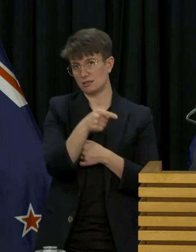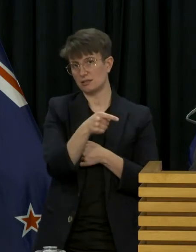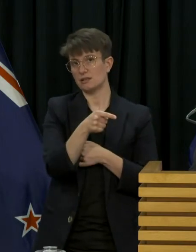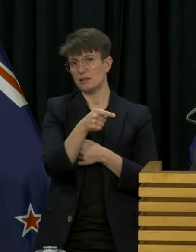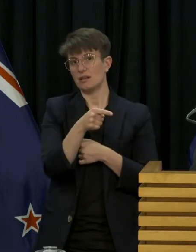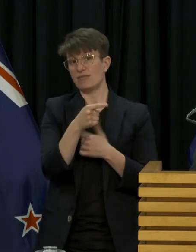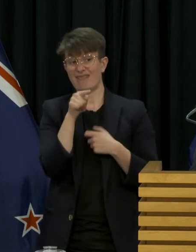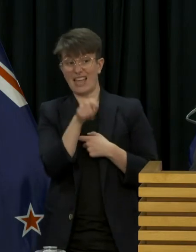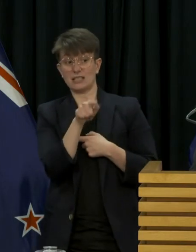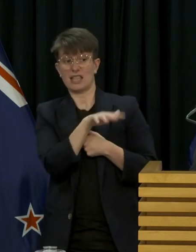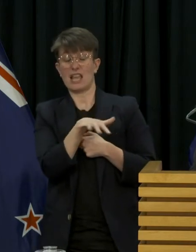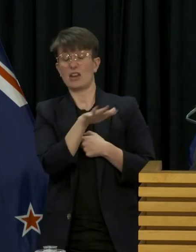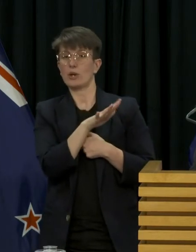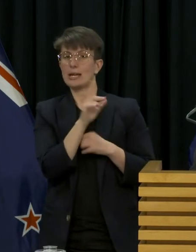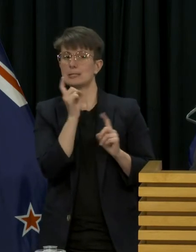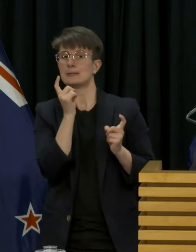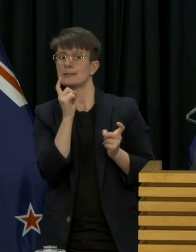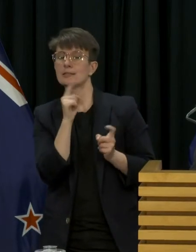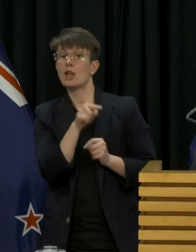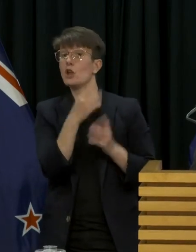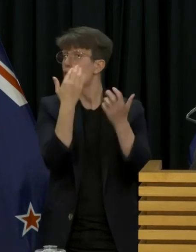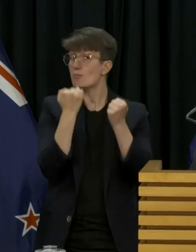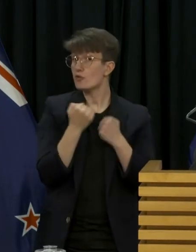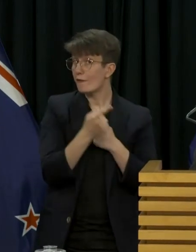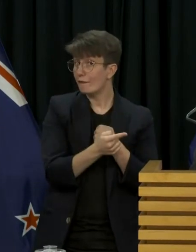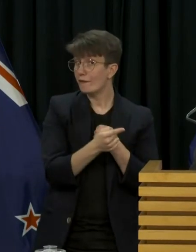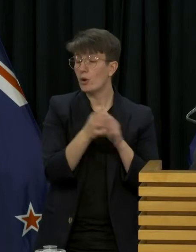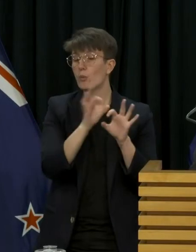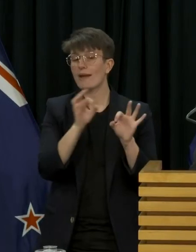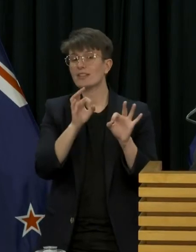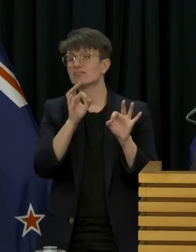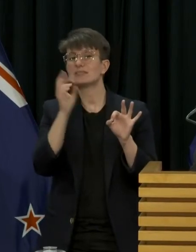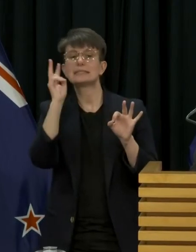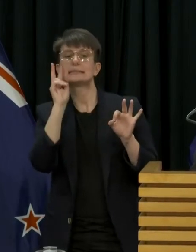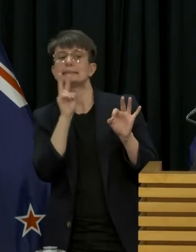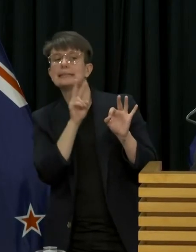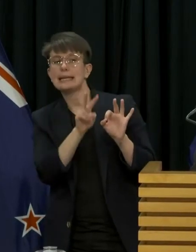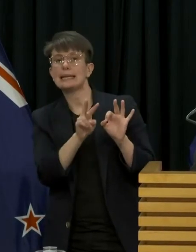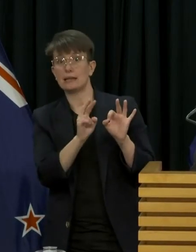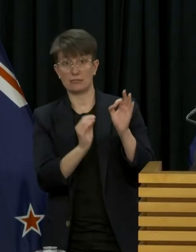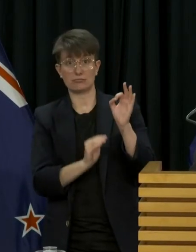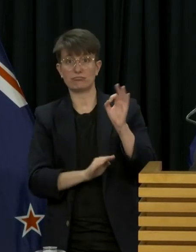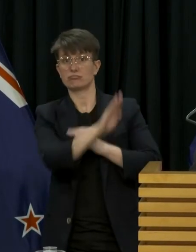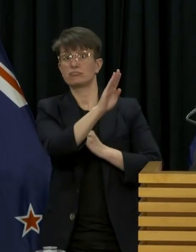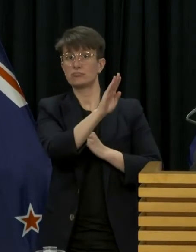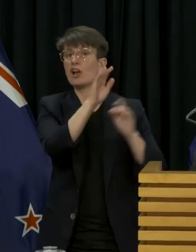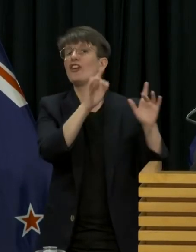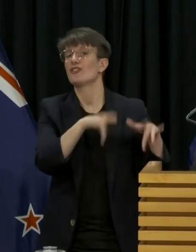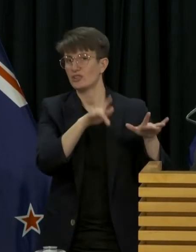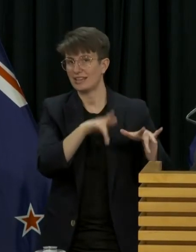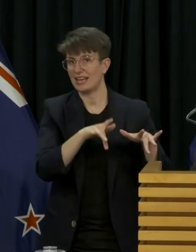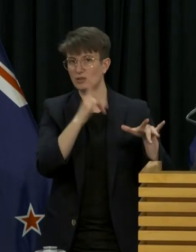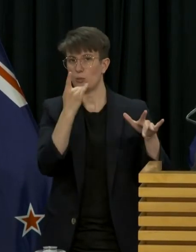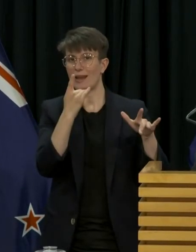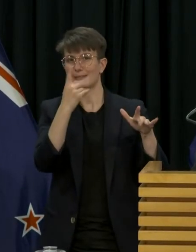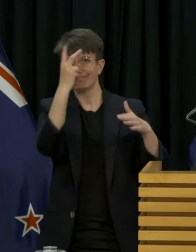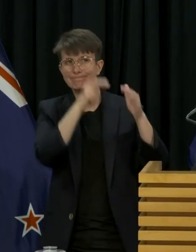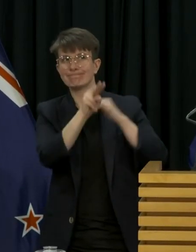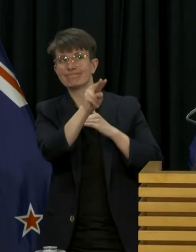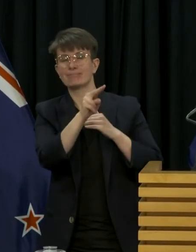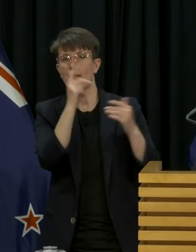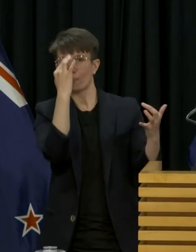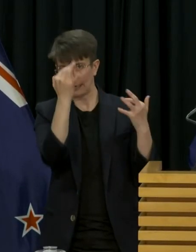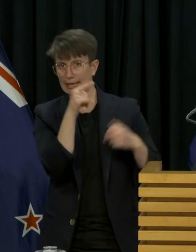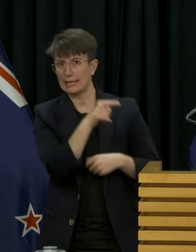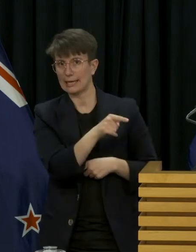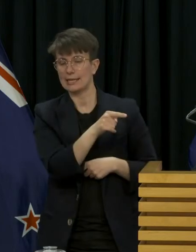proof at this stage that we're seeing an increase there. It is a bit speculative. The proportion of the market that